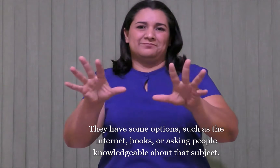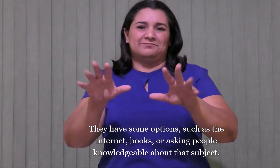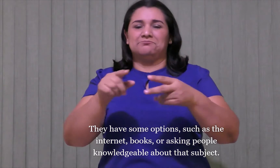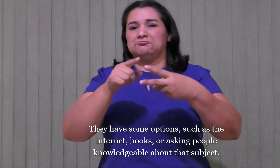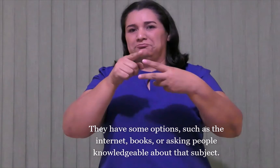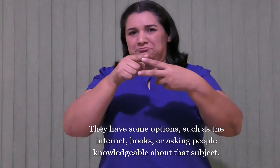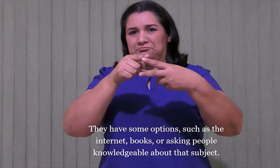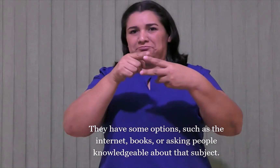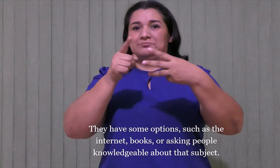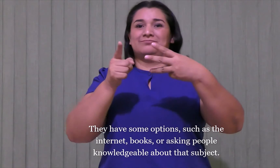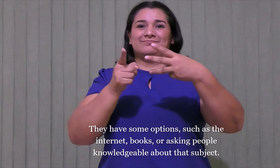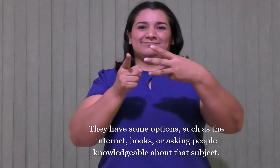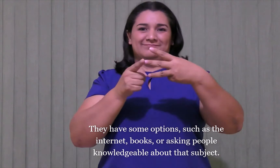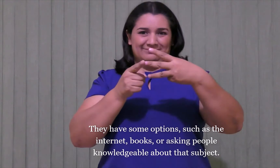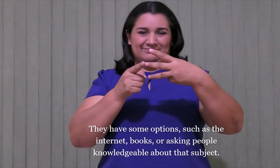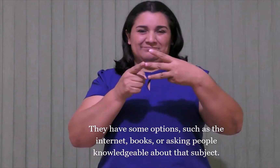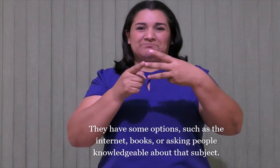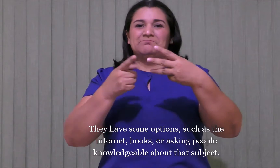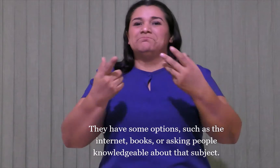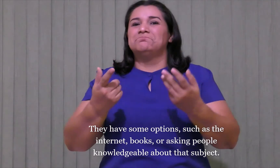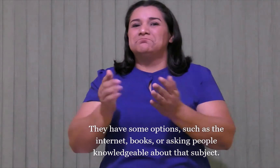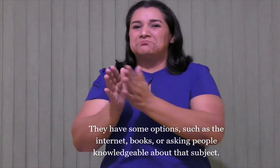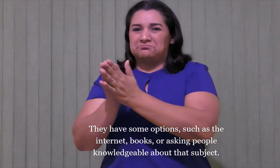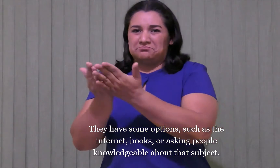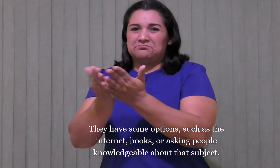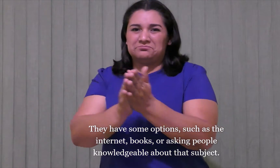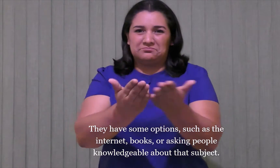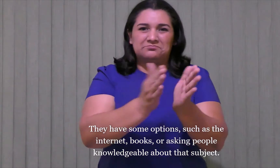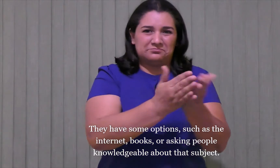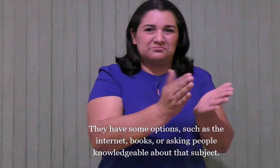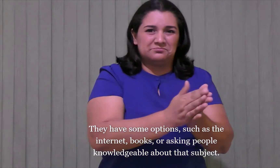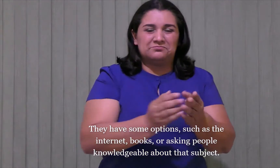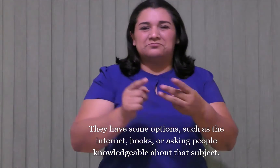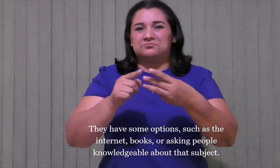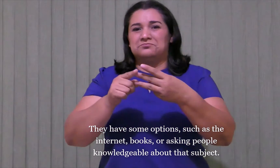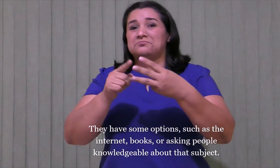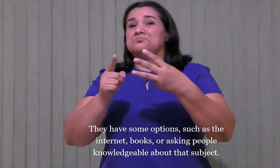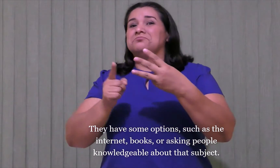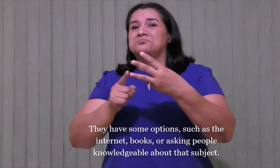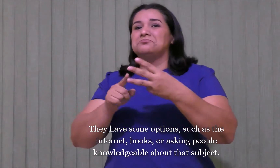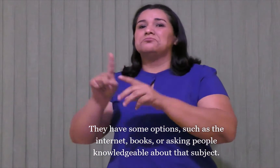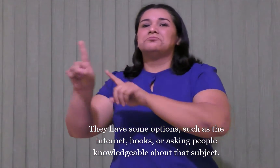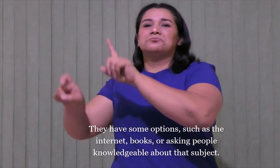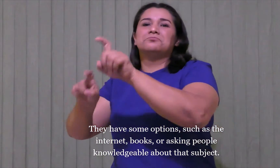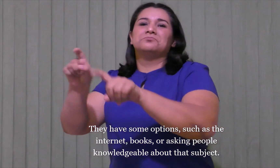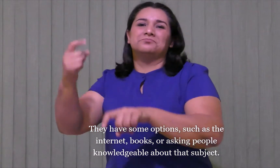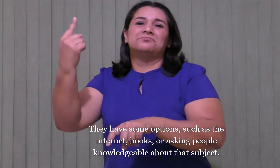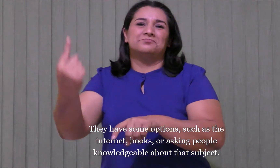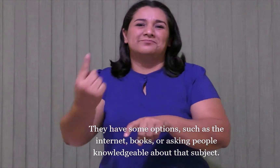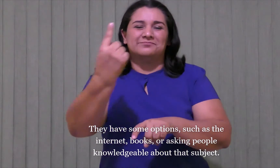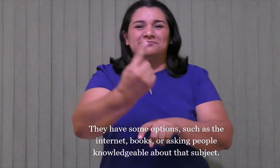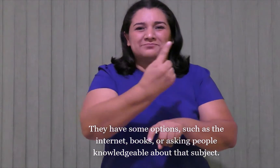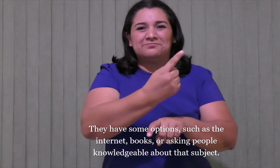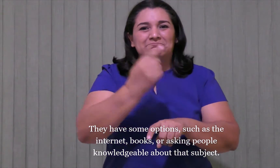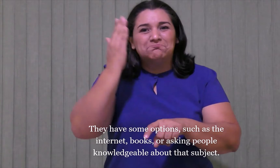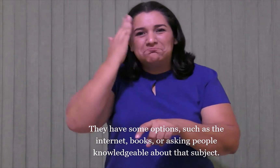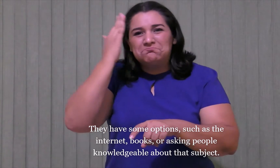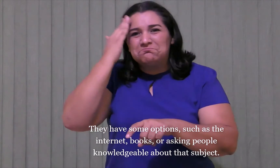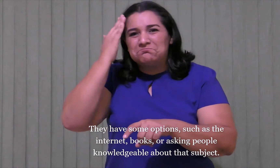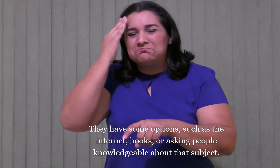internet, books, or asking people knowledgeable about that subject.